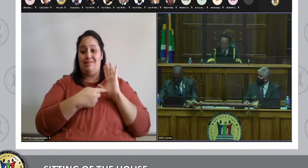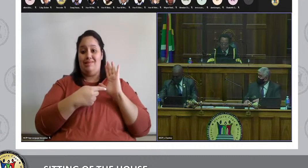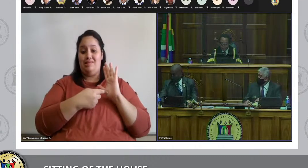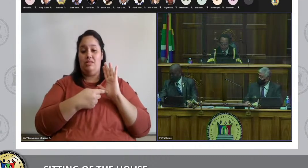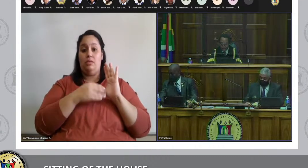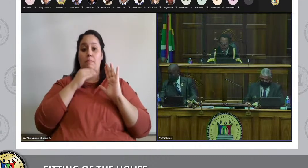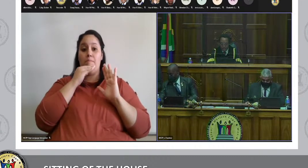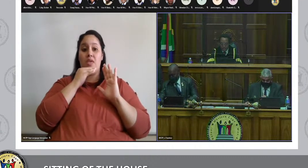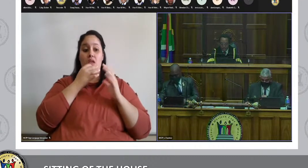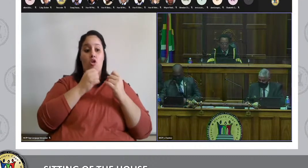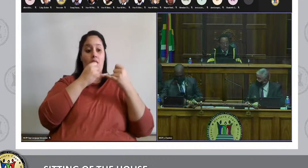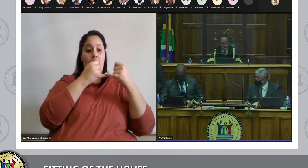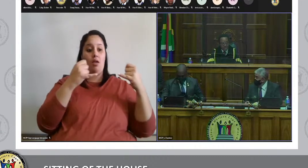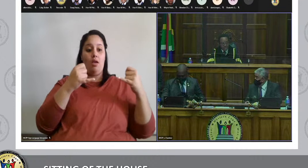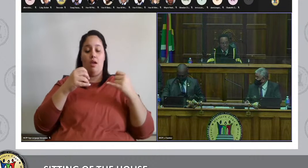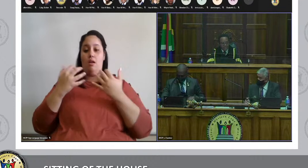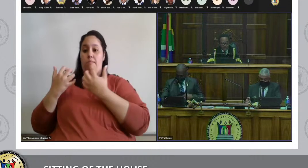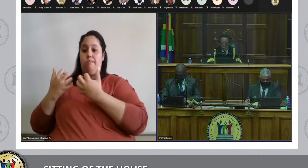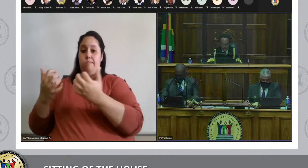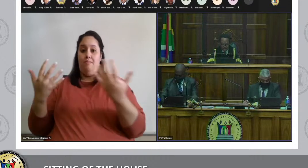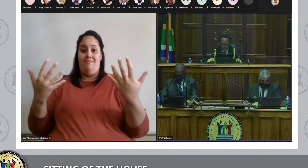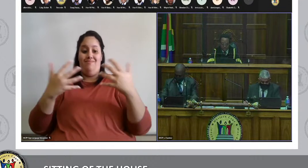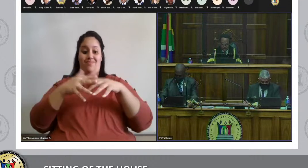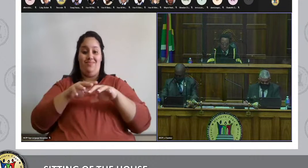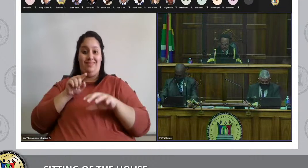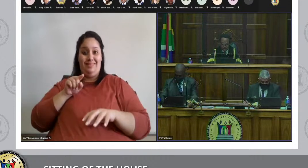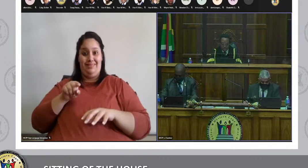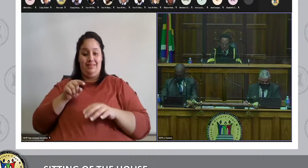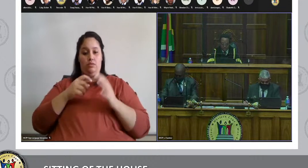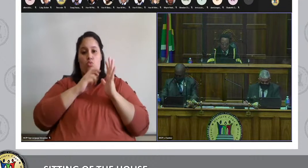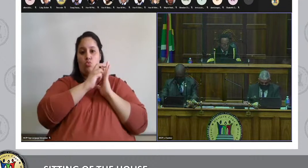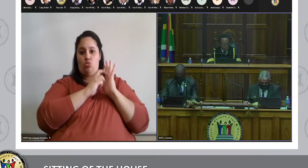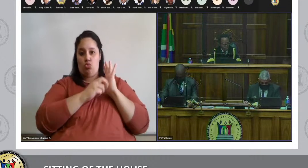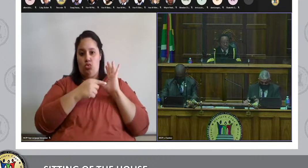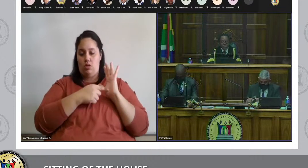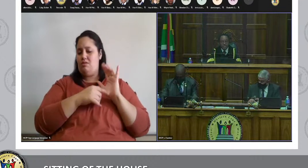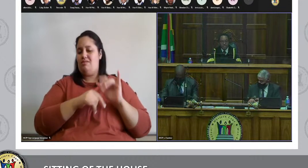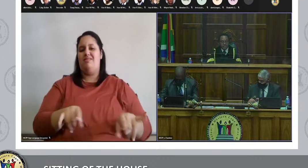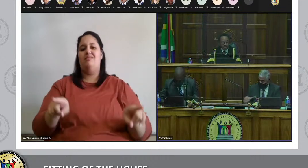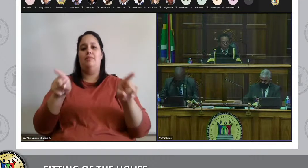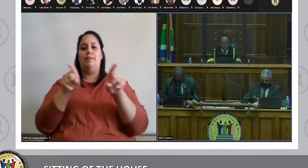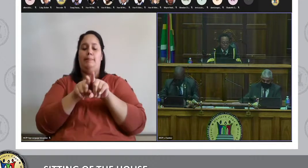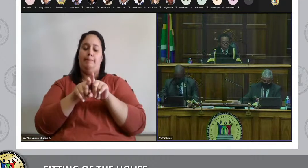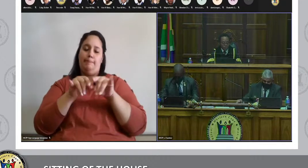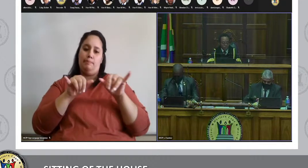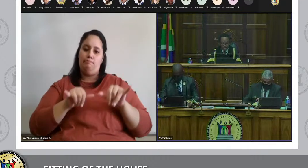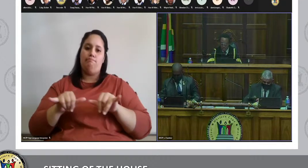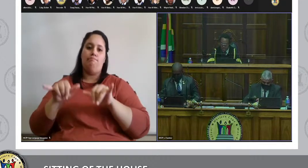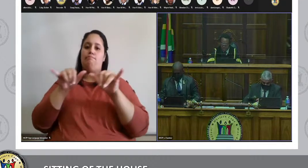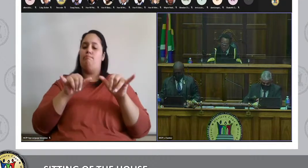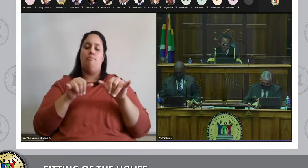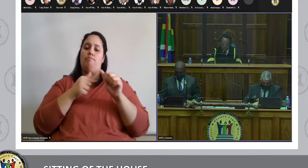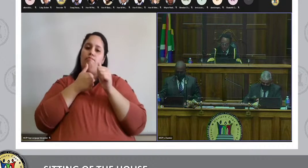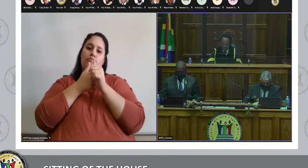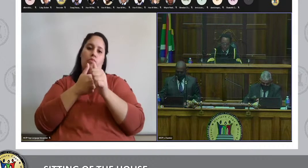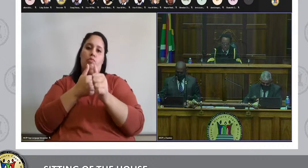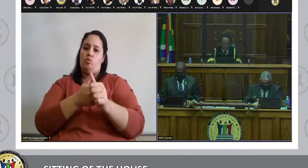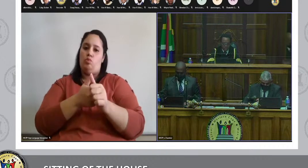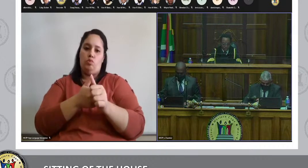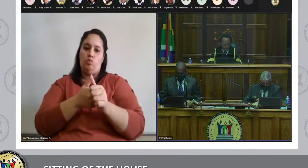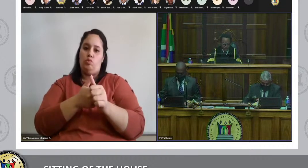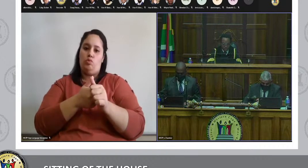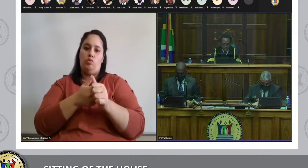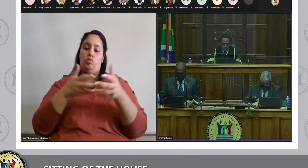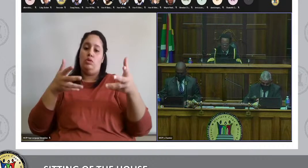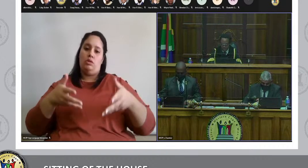sitting remains the same as per the tradition and norms of the Western